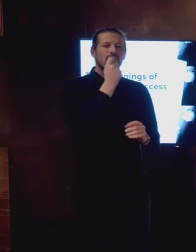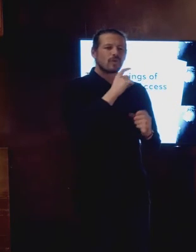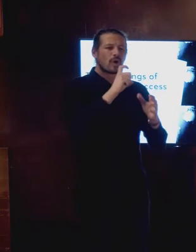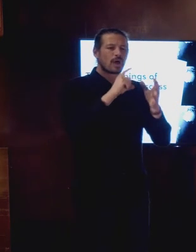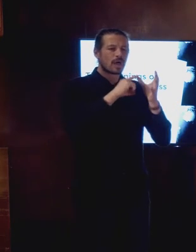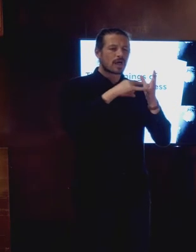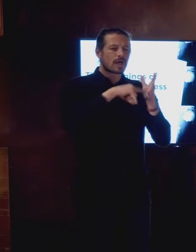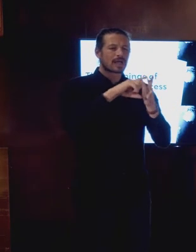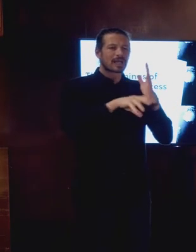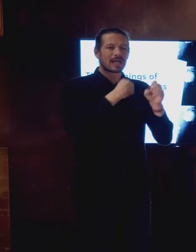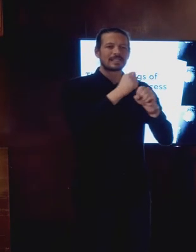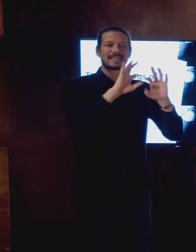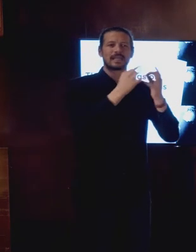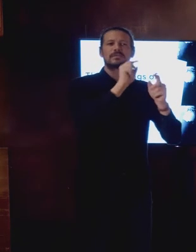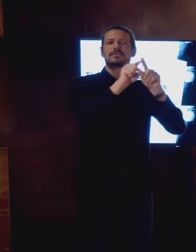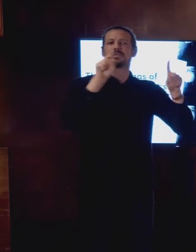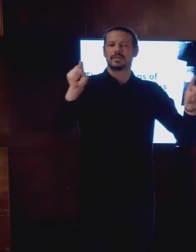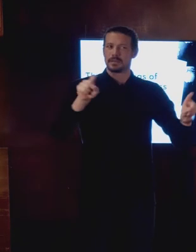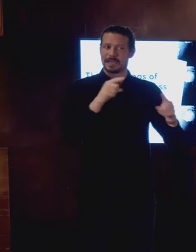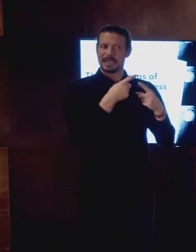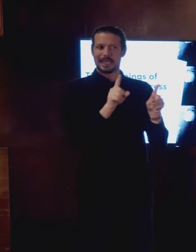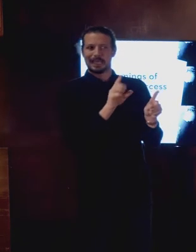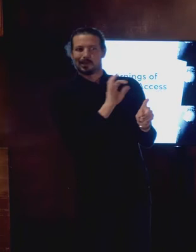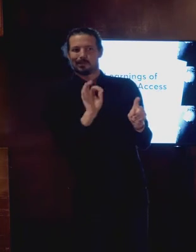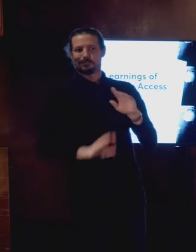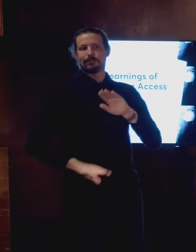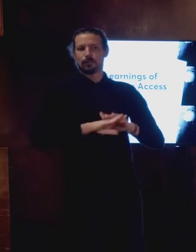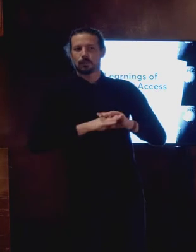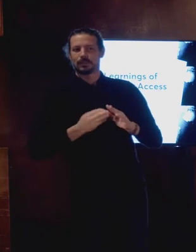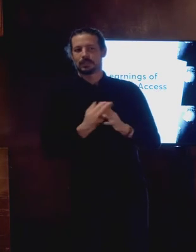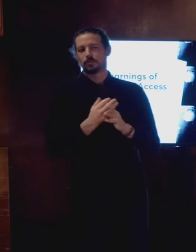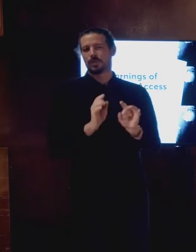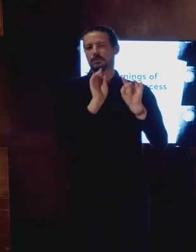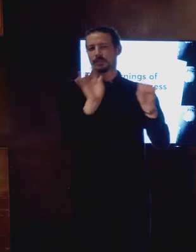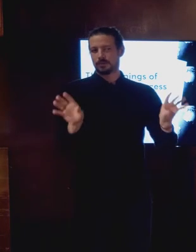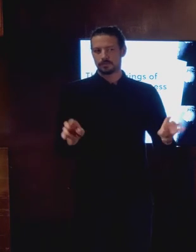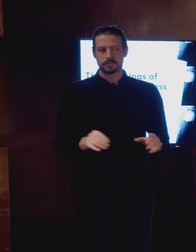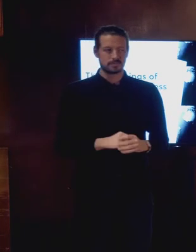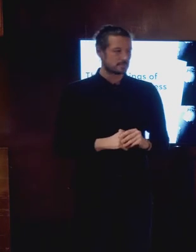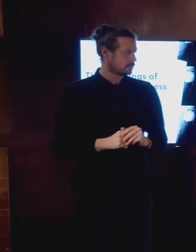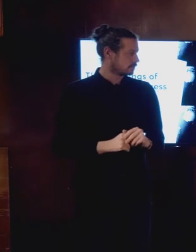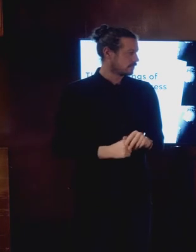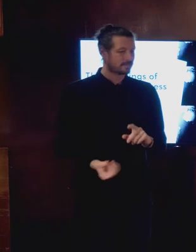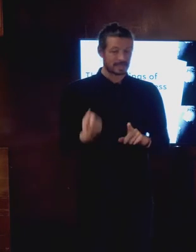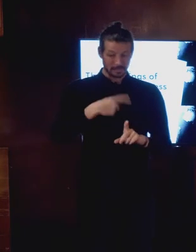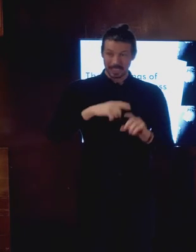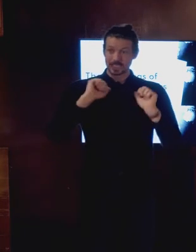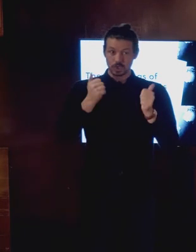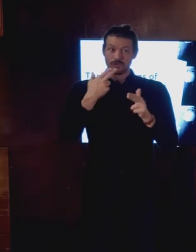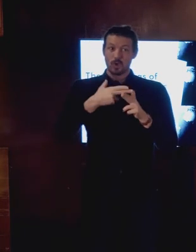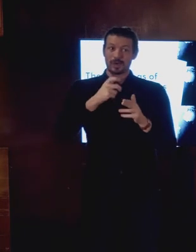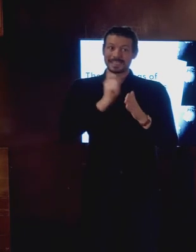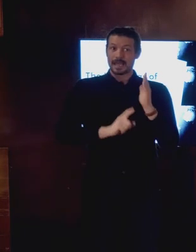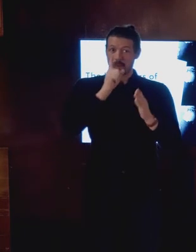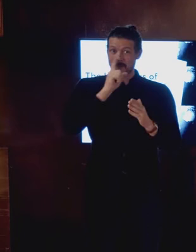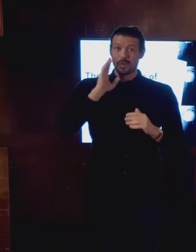I've heard, but again, I think that they're somewhat inaccessible. And also that it's really great when disabled people get paid. So